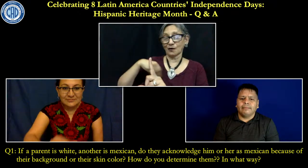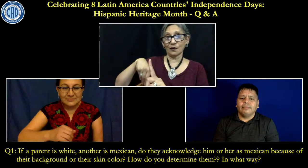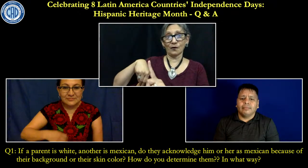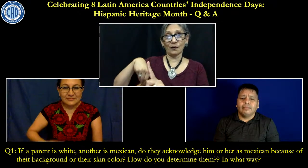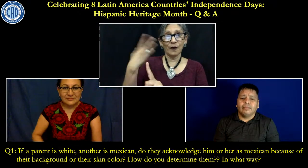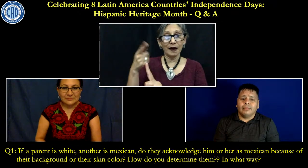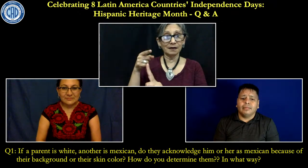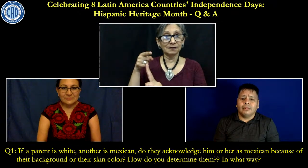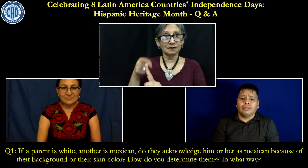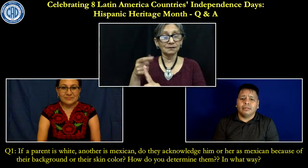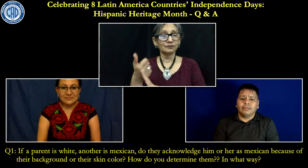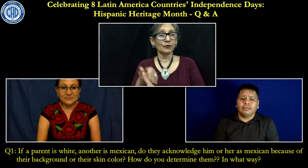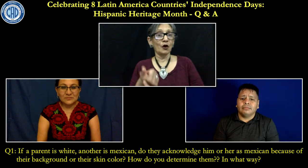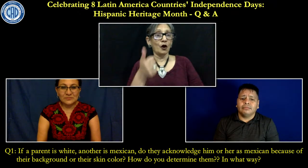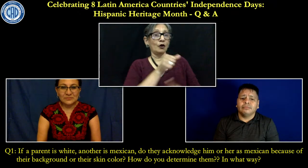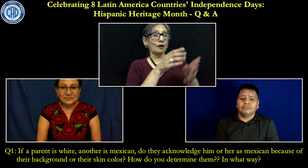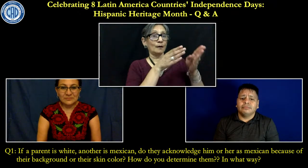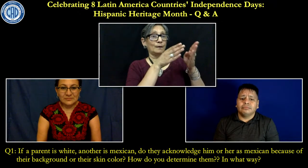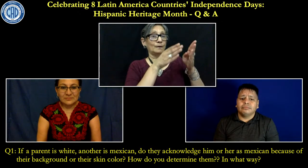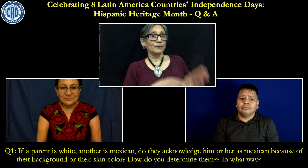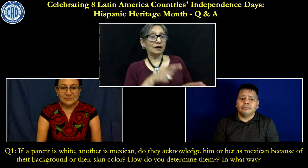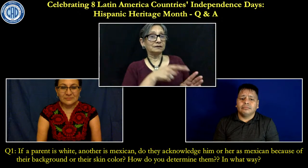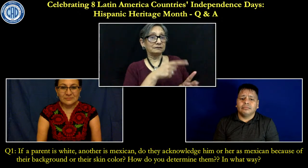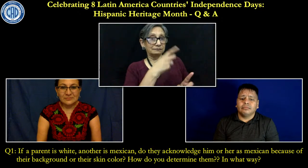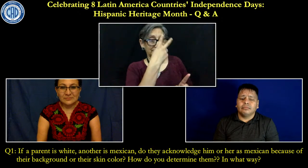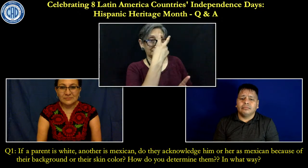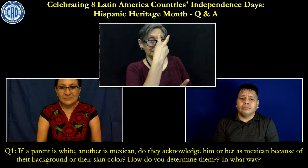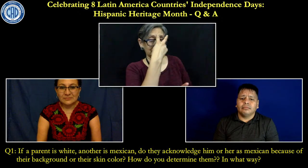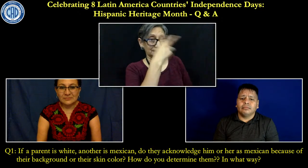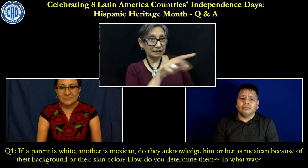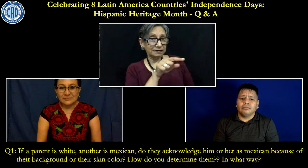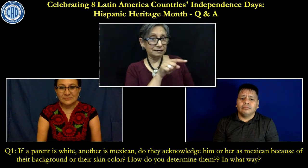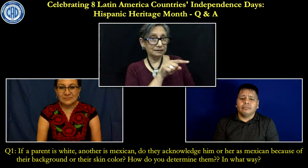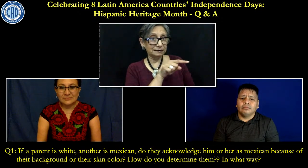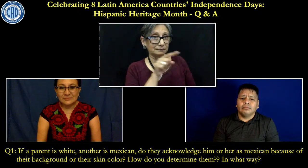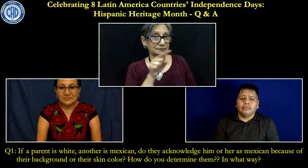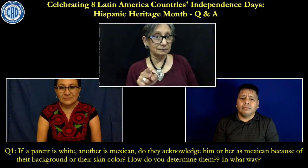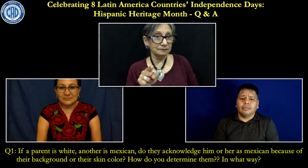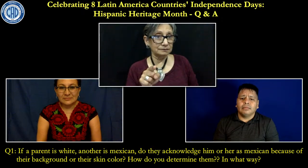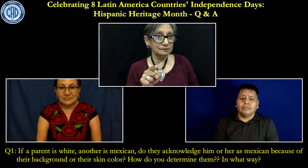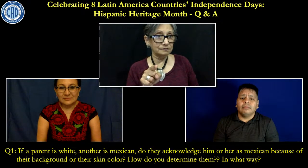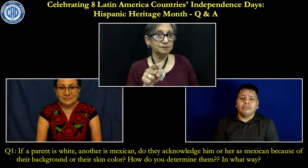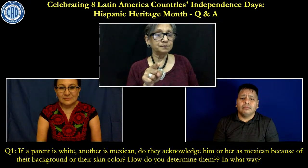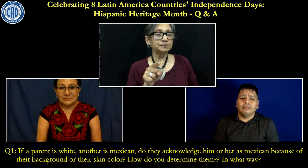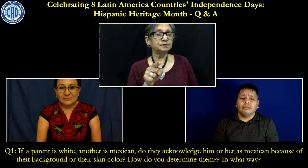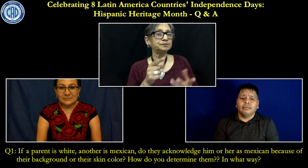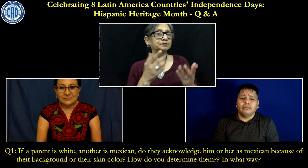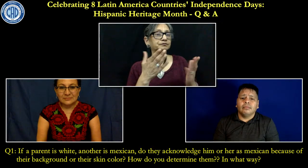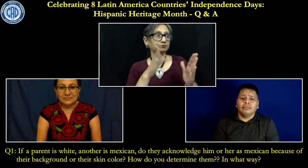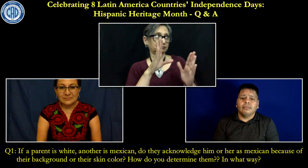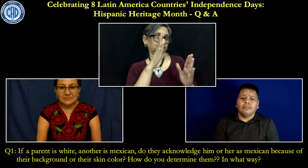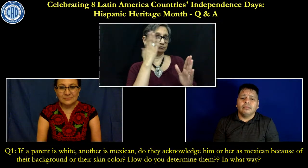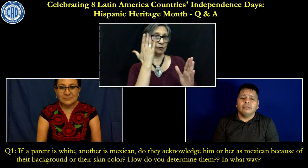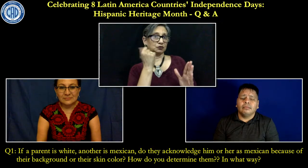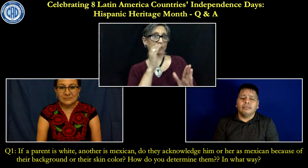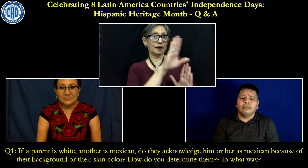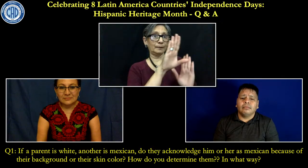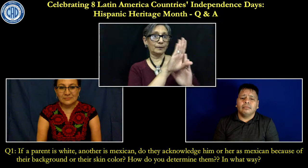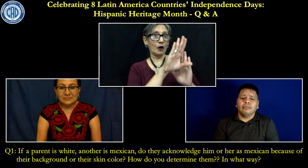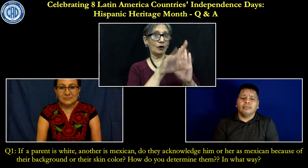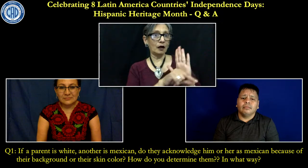if a person's parents are white and the other parent is Mexican,